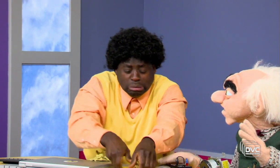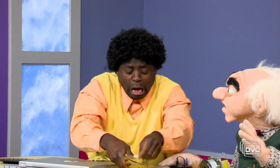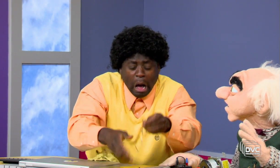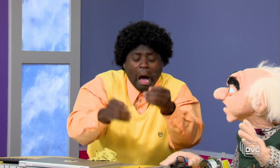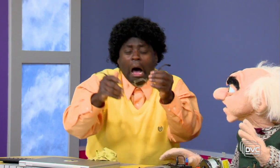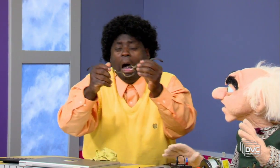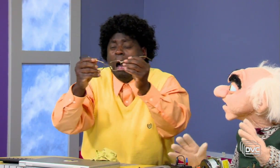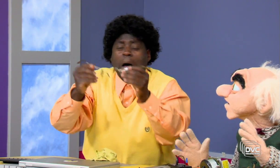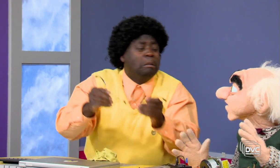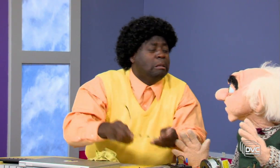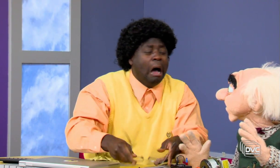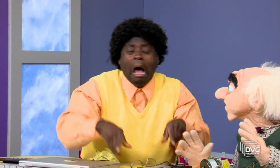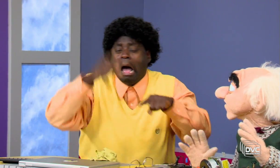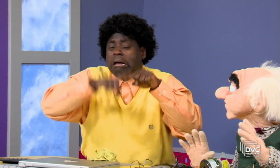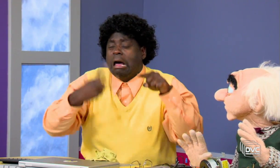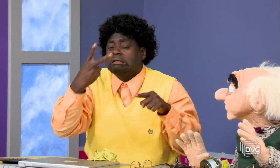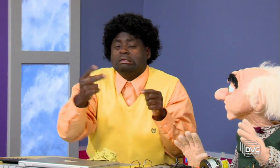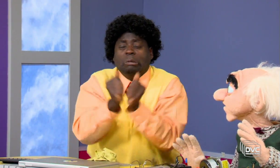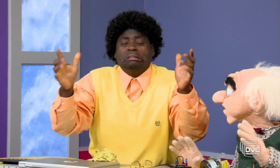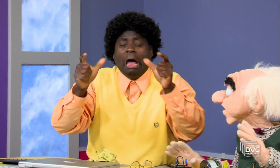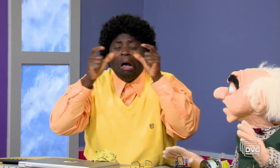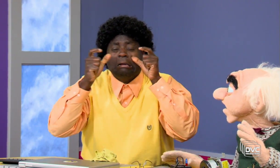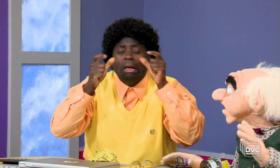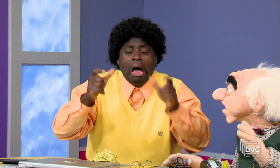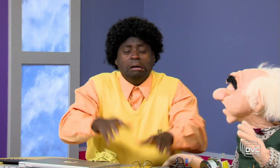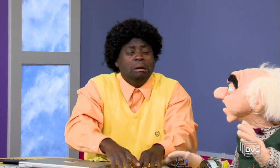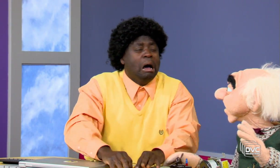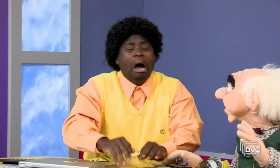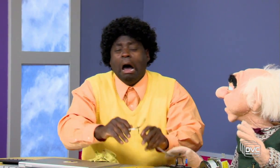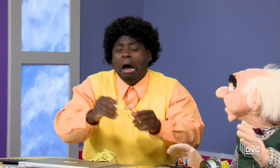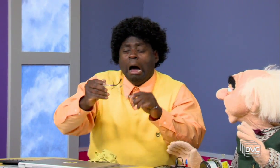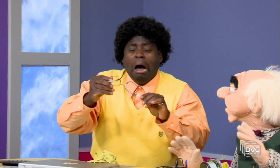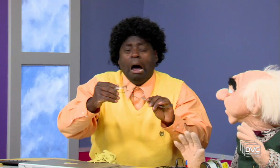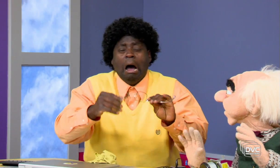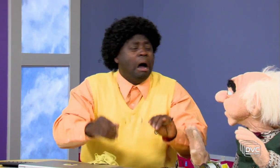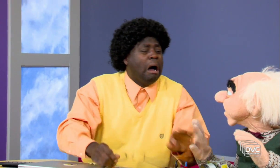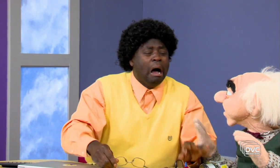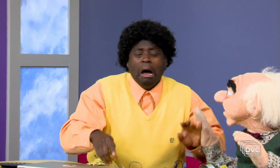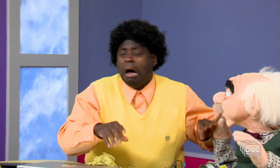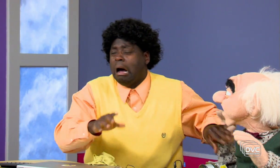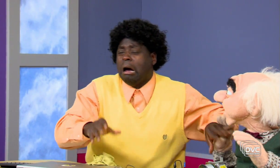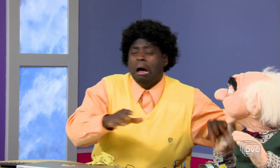They're broken. Yeah, I can't see without my glasses. They're broken.